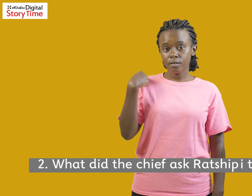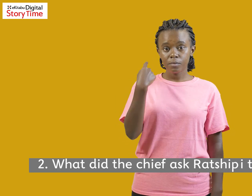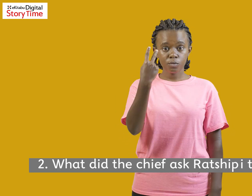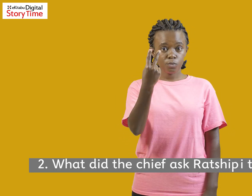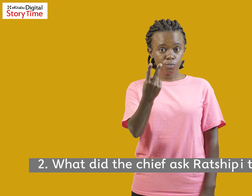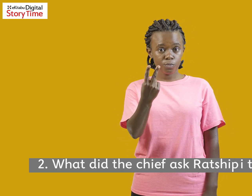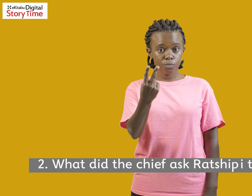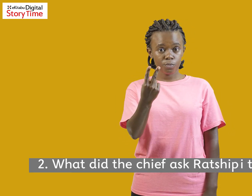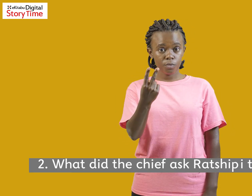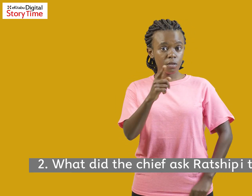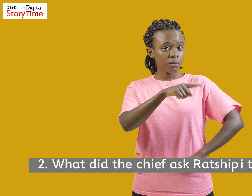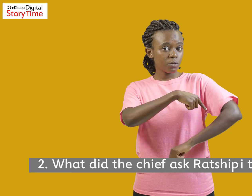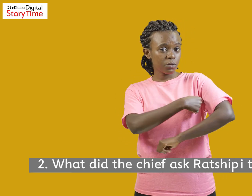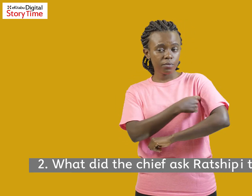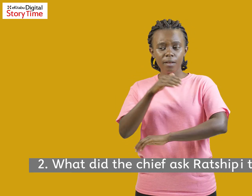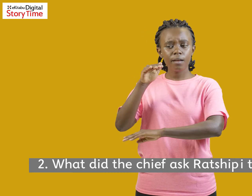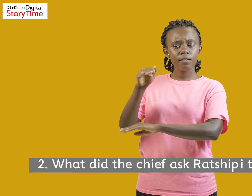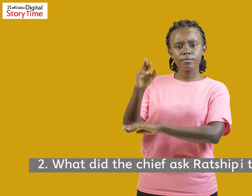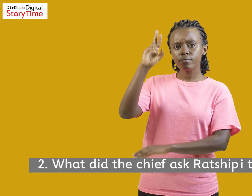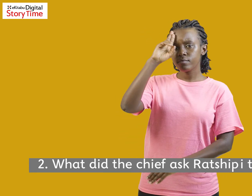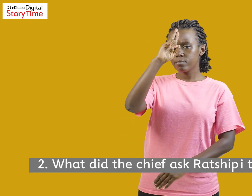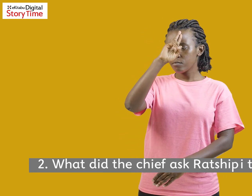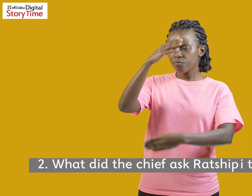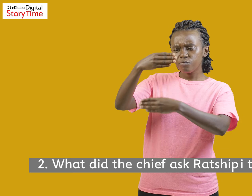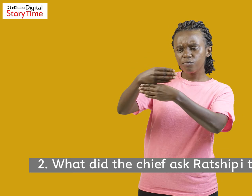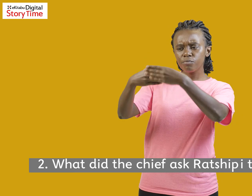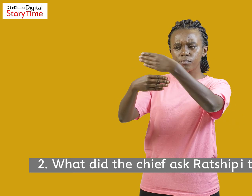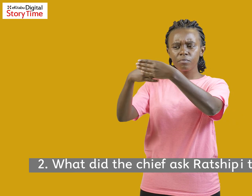Number 2. What did the chief ask Rachipi to build?